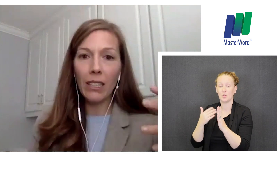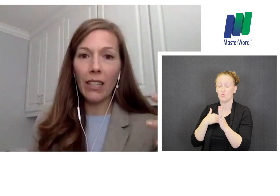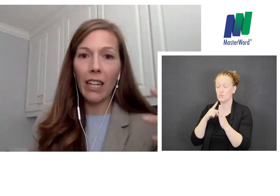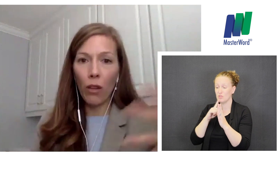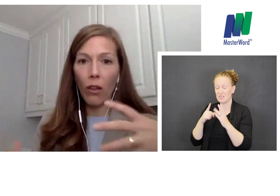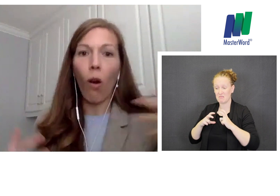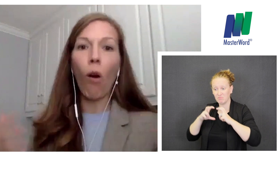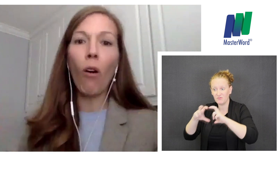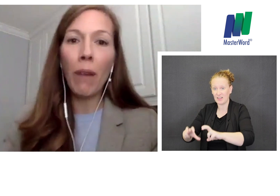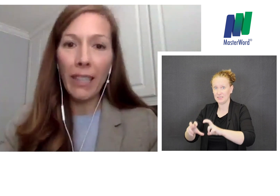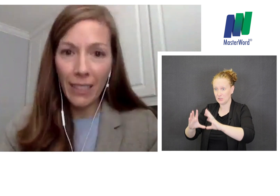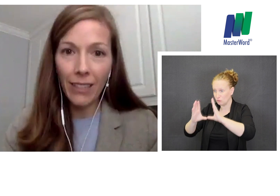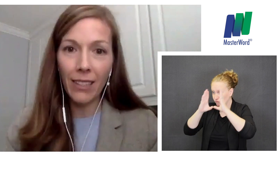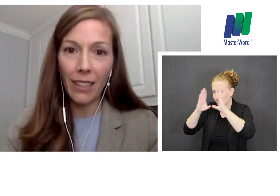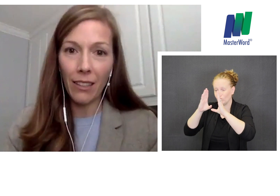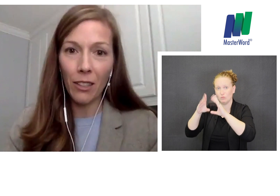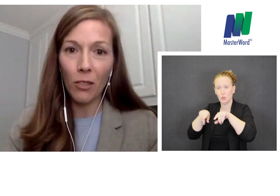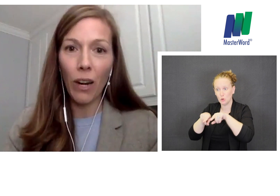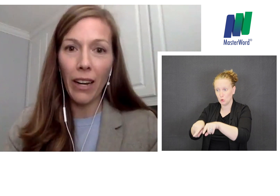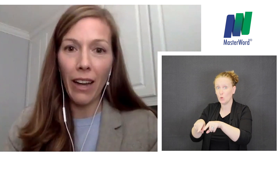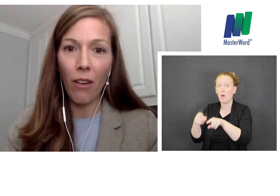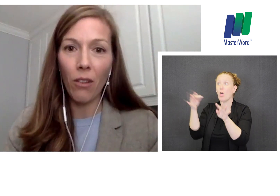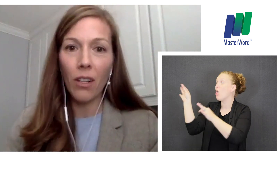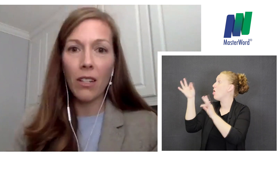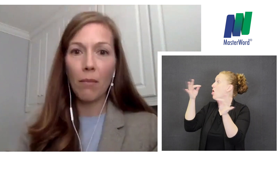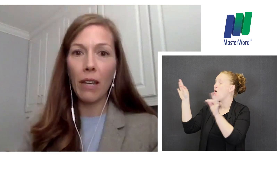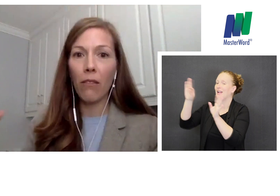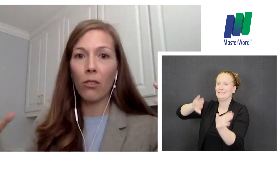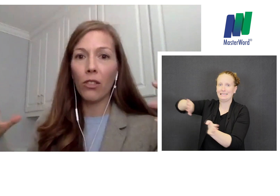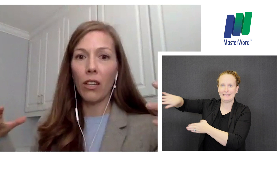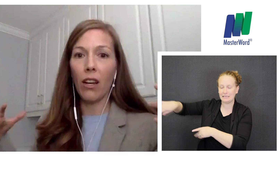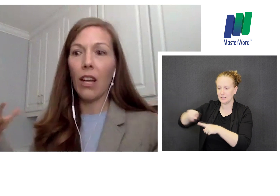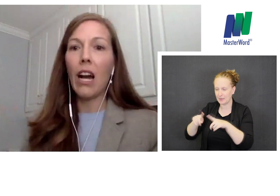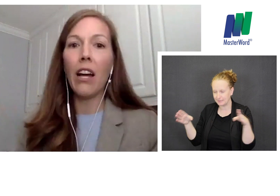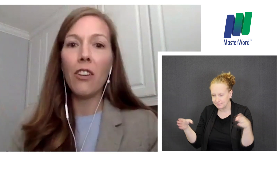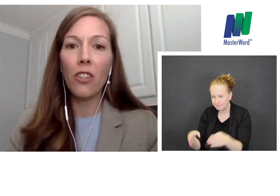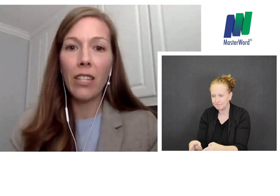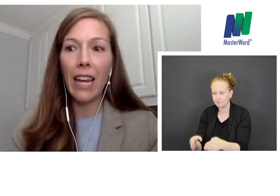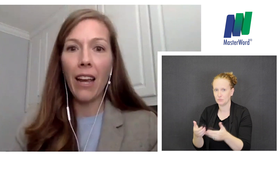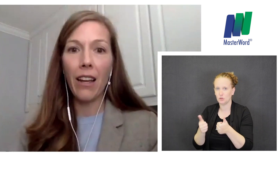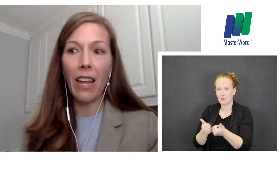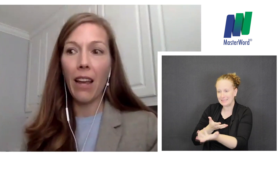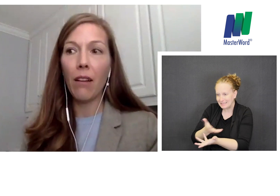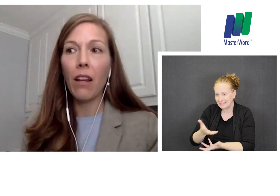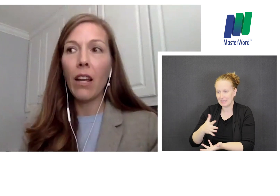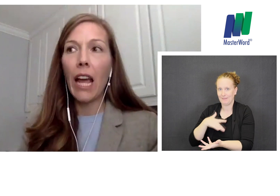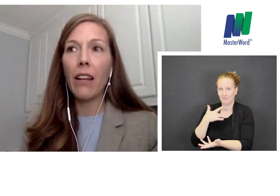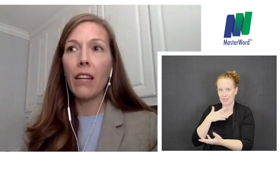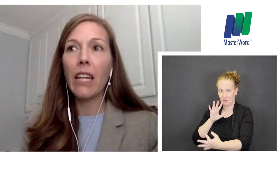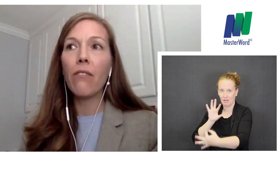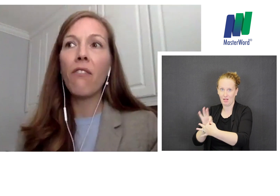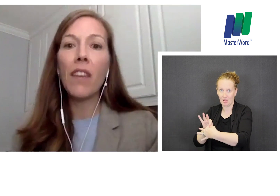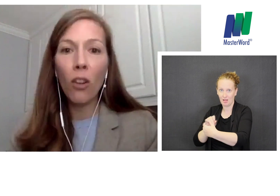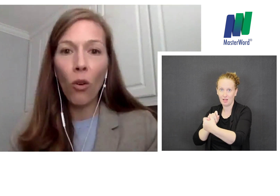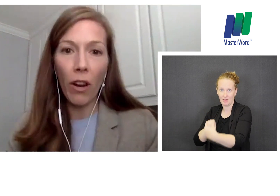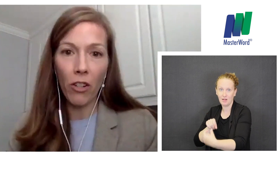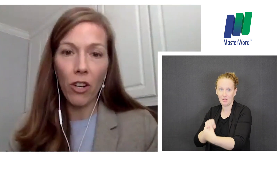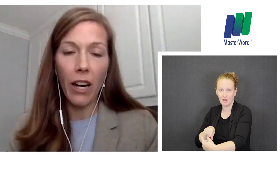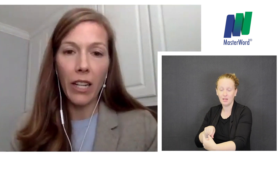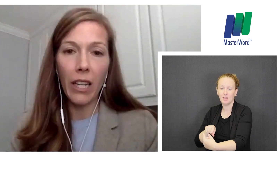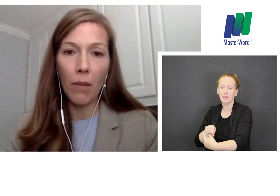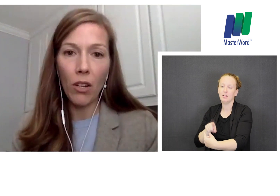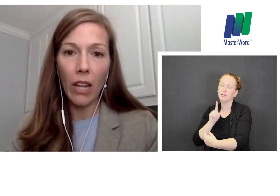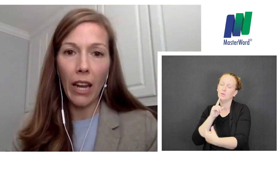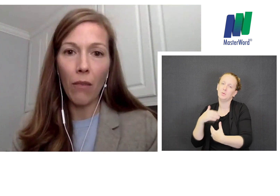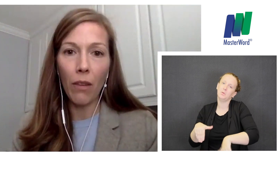I'm listening with all my senses right now to be able to understand and feel what you're